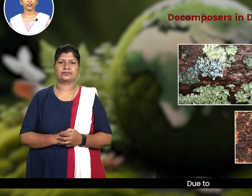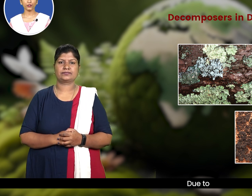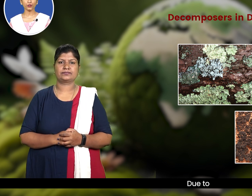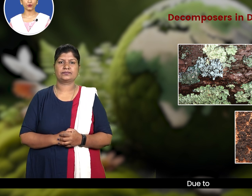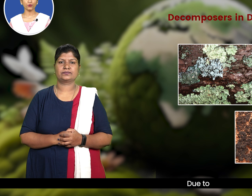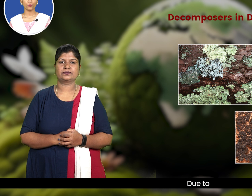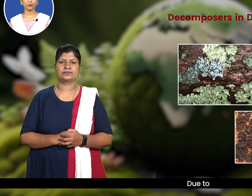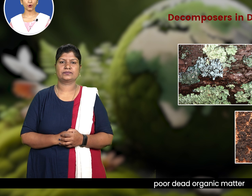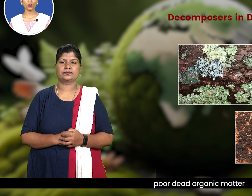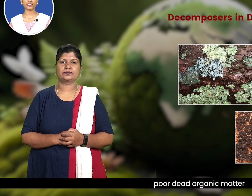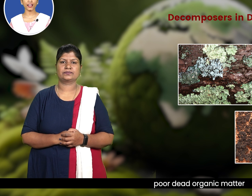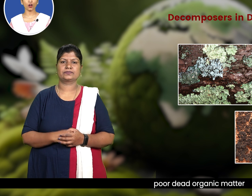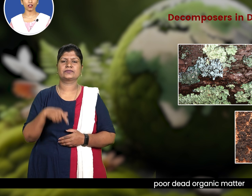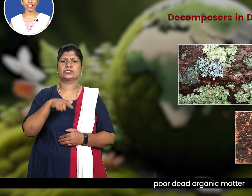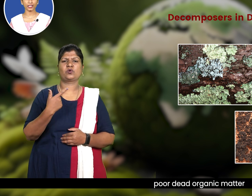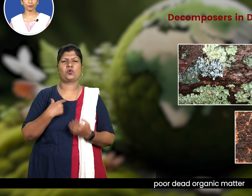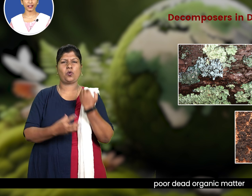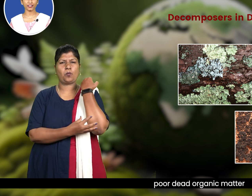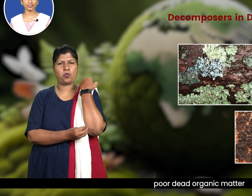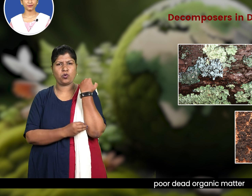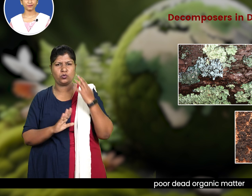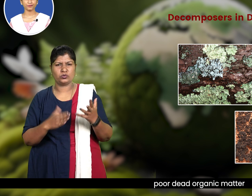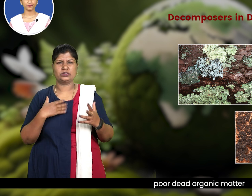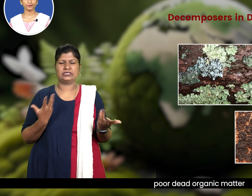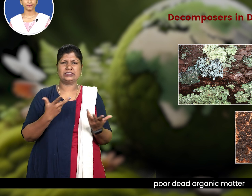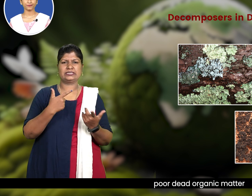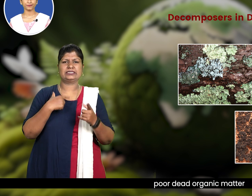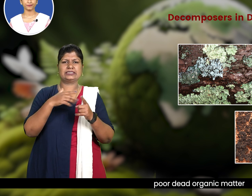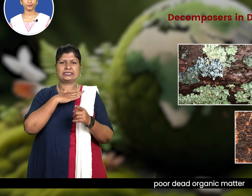Due to poor dead organic matter,